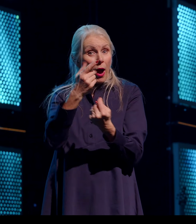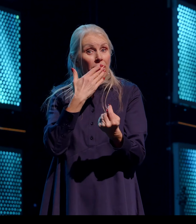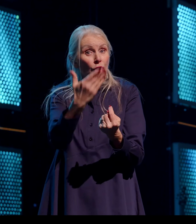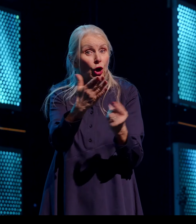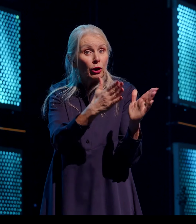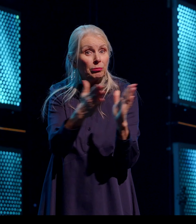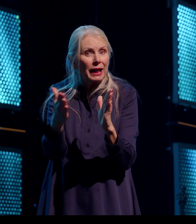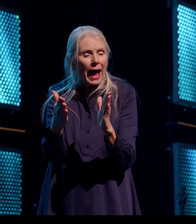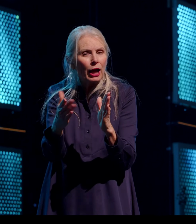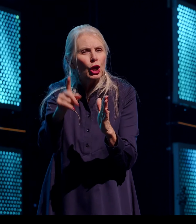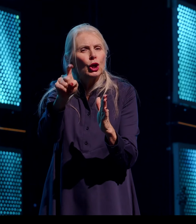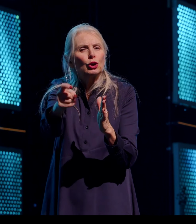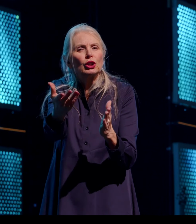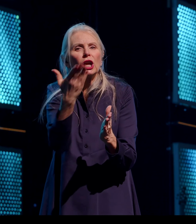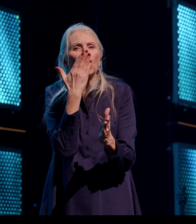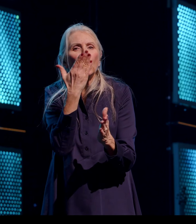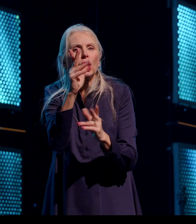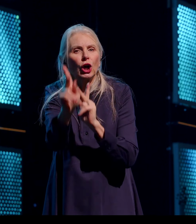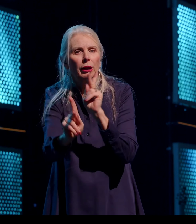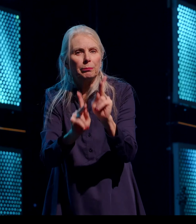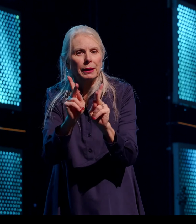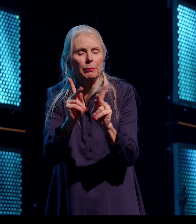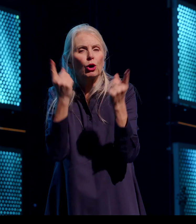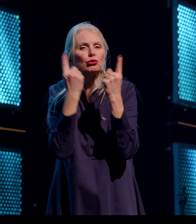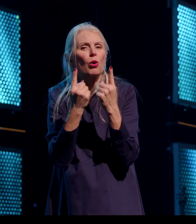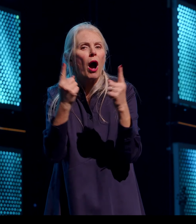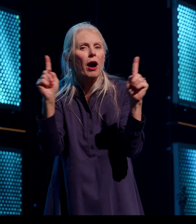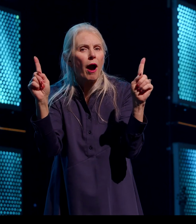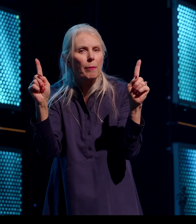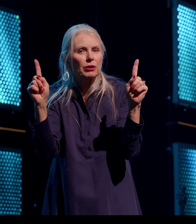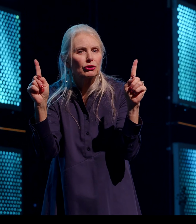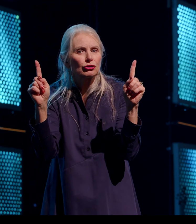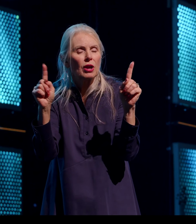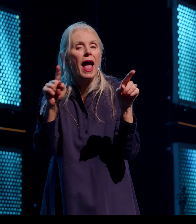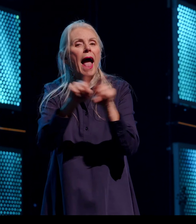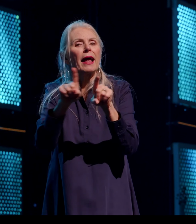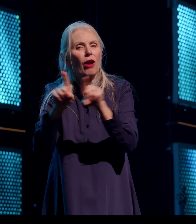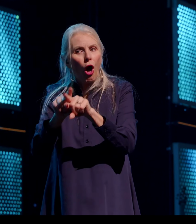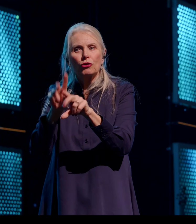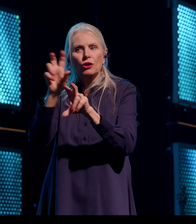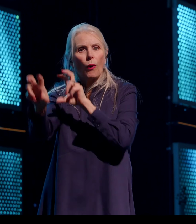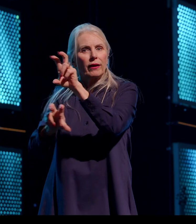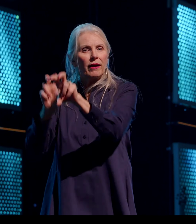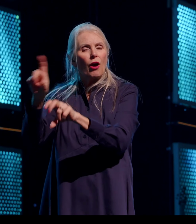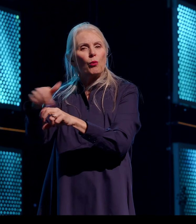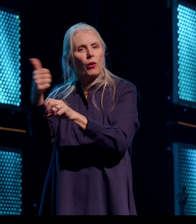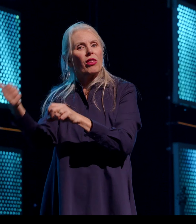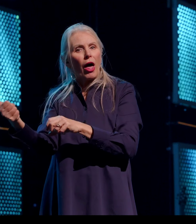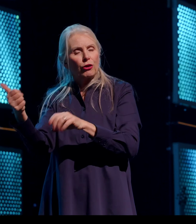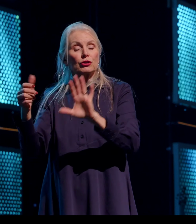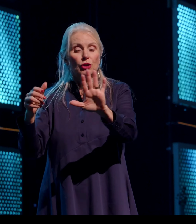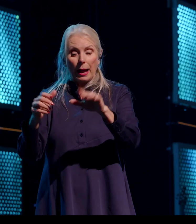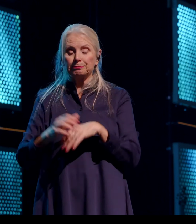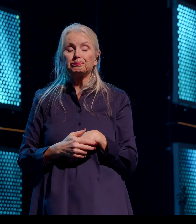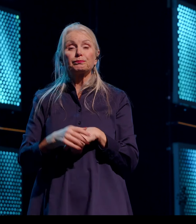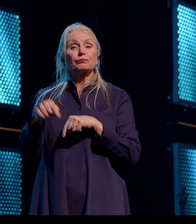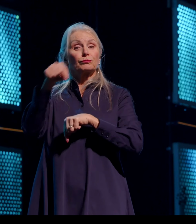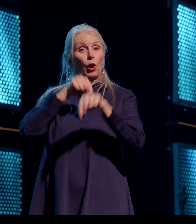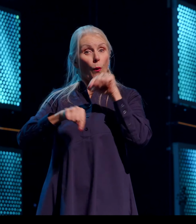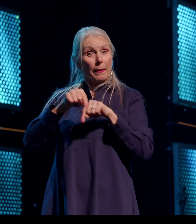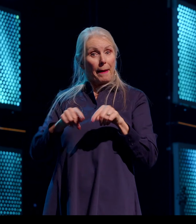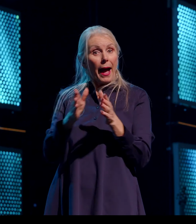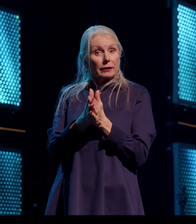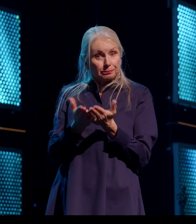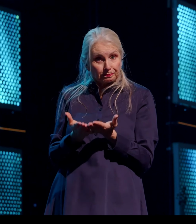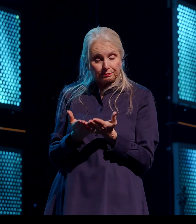you, not just to help you accomplish what you want, but to pour into others. Going back to Philippians 1:1, Paul introduces himself in the letter. Paul and